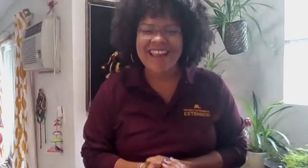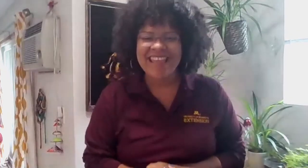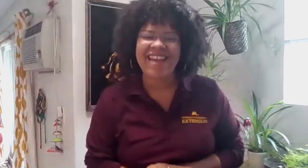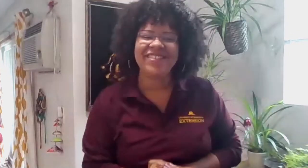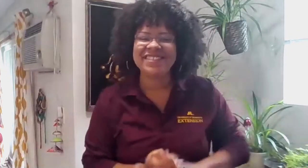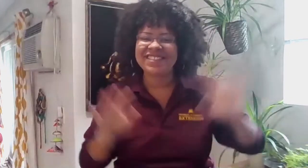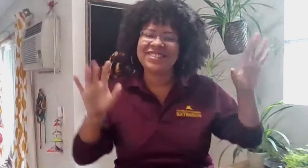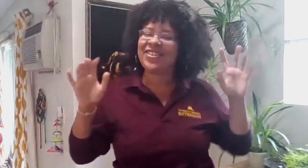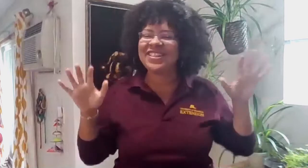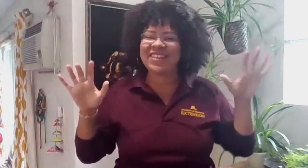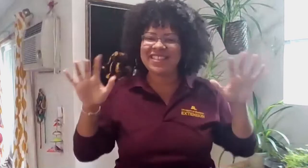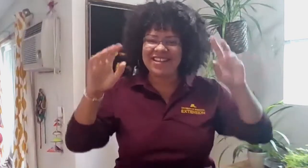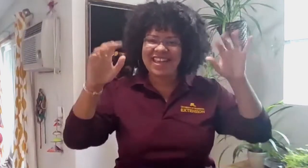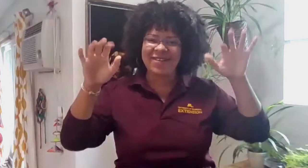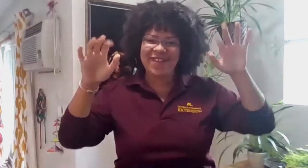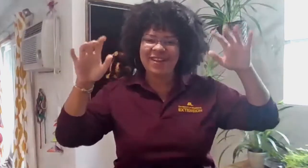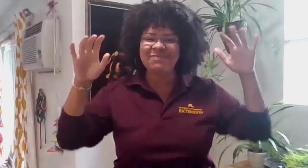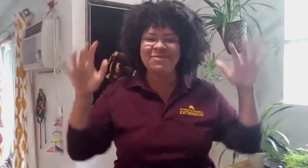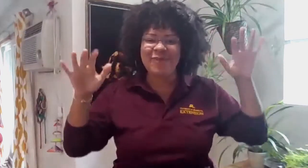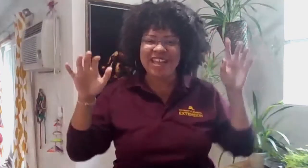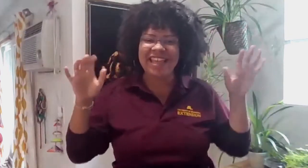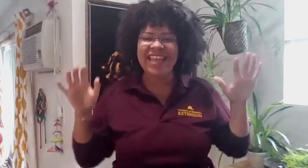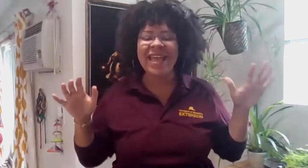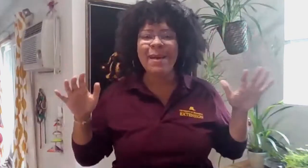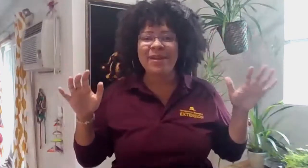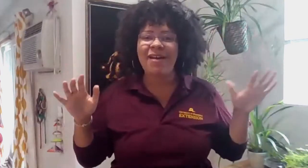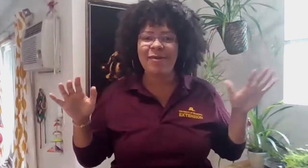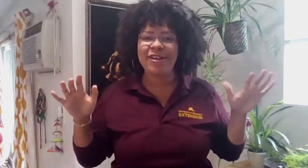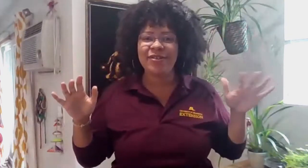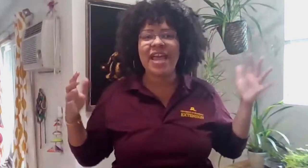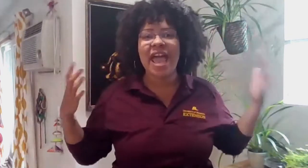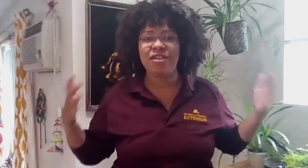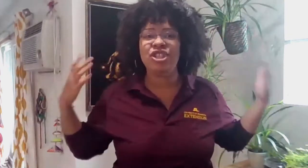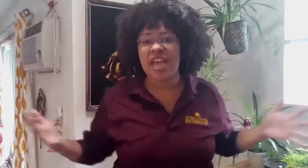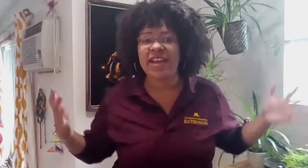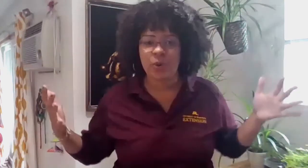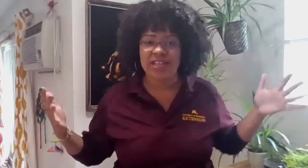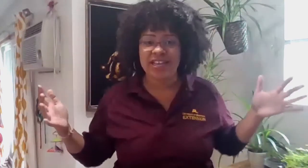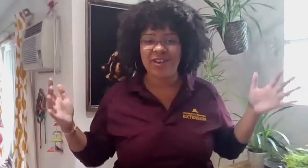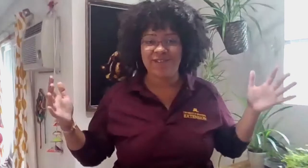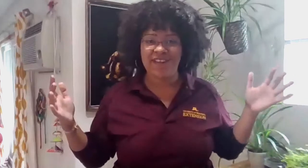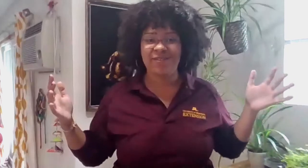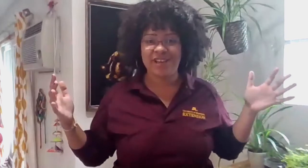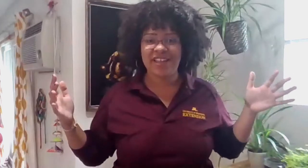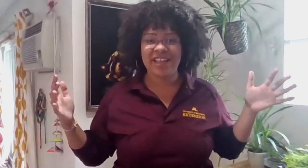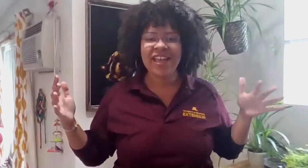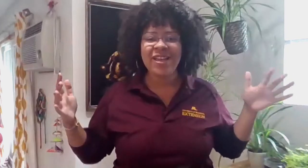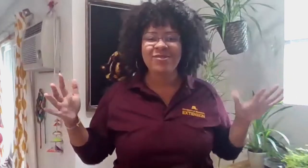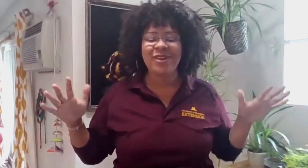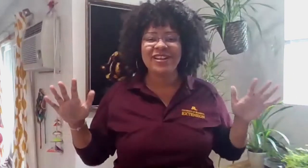Right, that was just a short and sweet song to get your fingers wiggling, but now I want to do an energetic way to get your fingers wiggling. So we're going to do